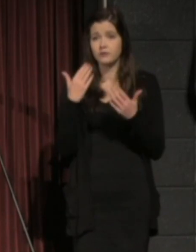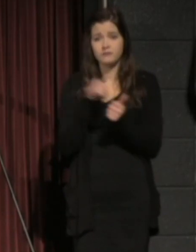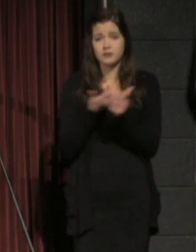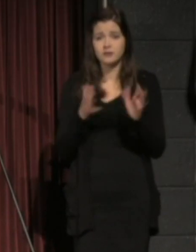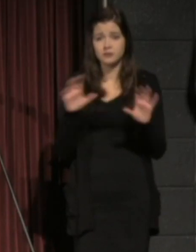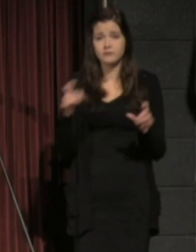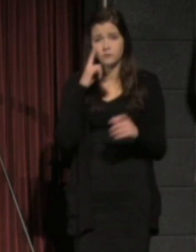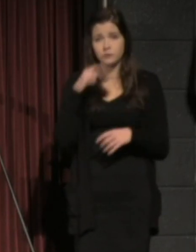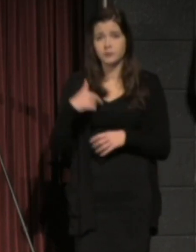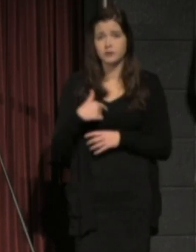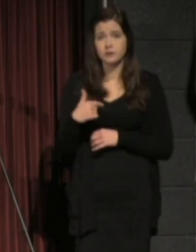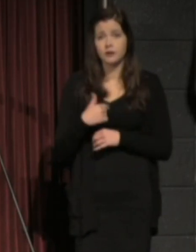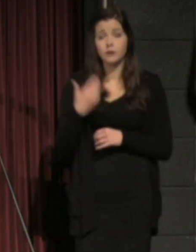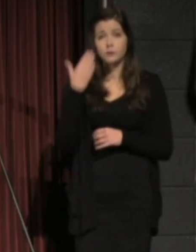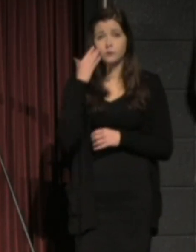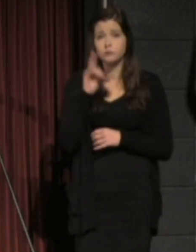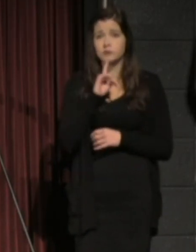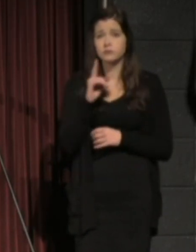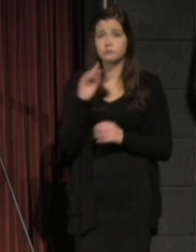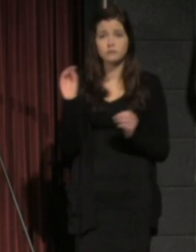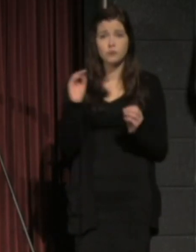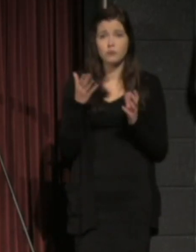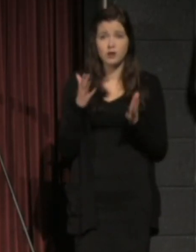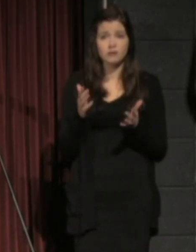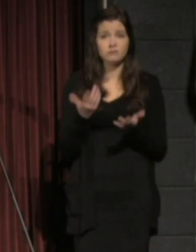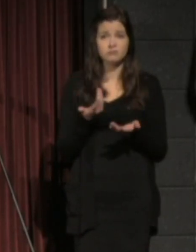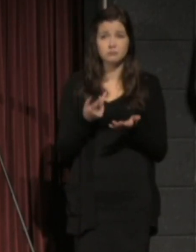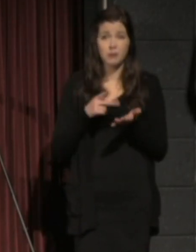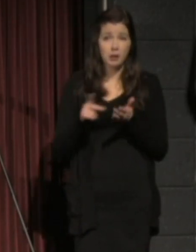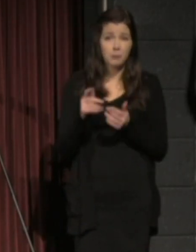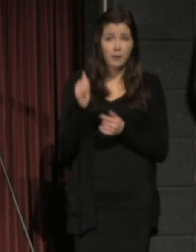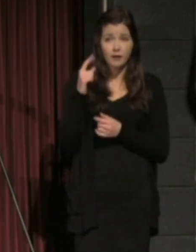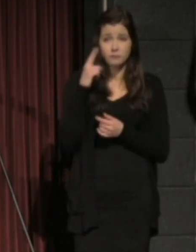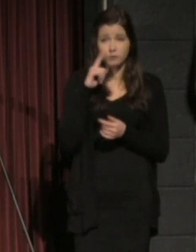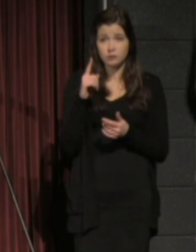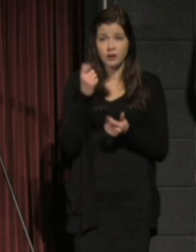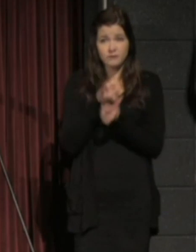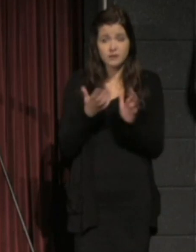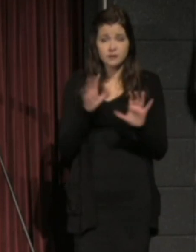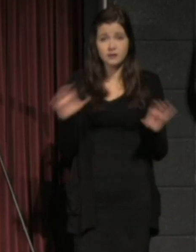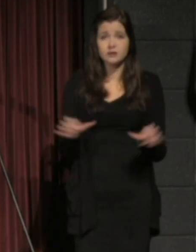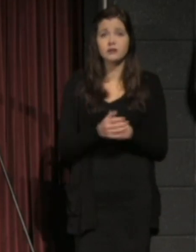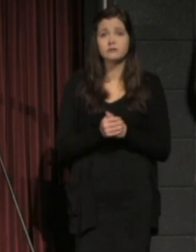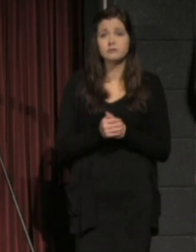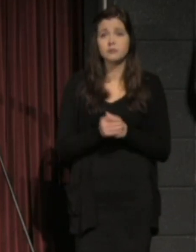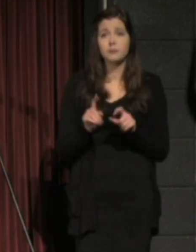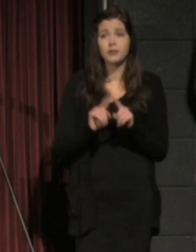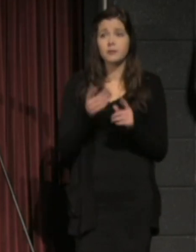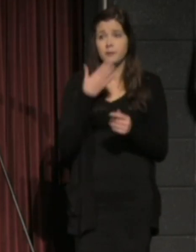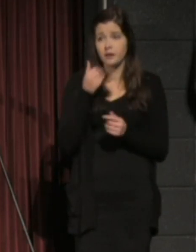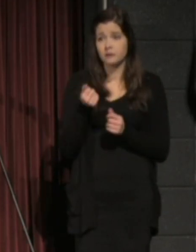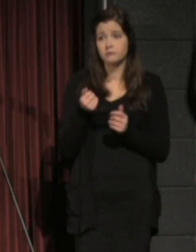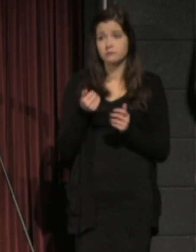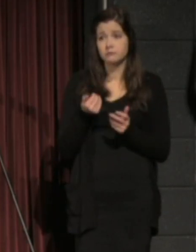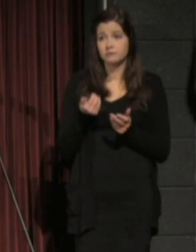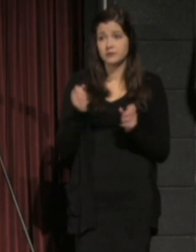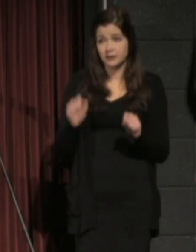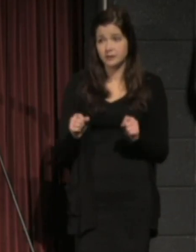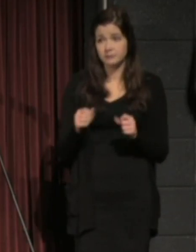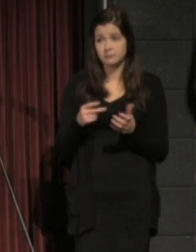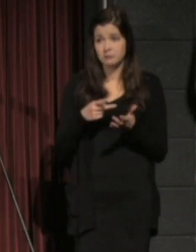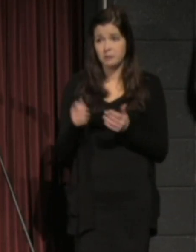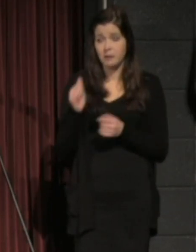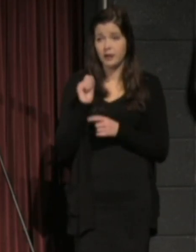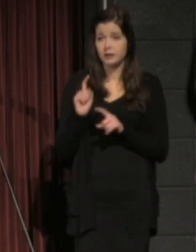me. I know there is really no way for me to repay them for everything they have done, but the best way I can think of to repay them is